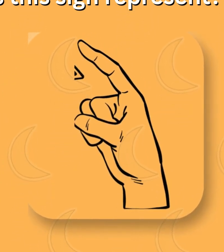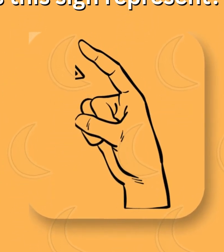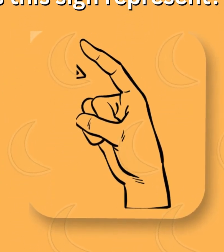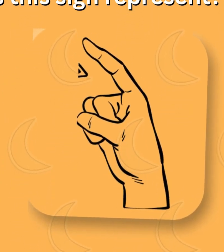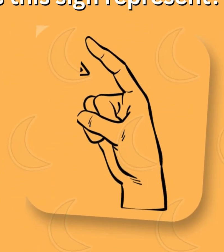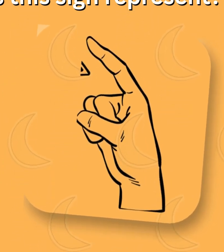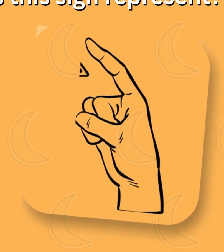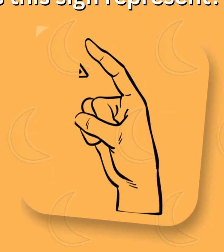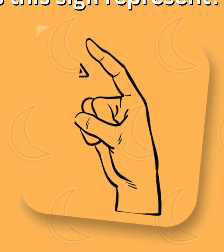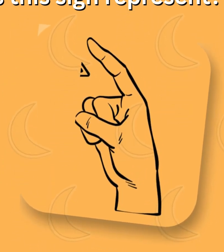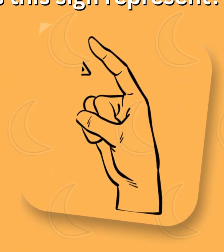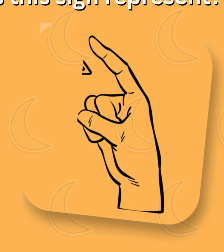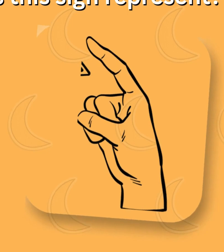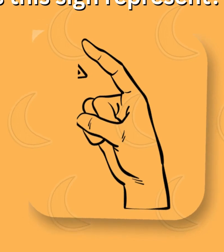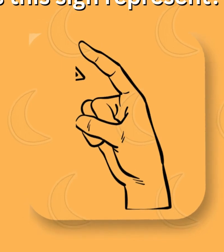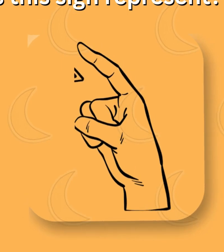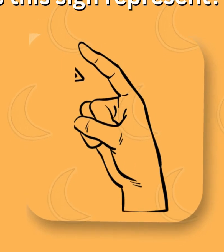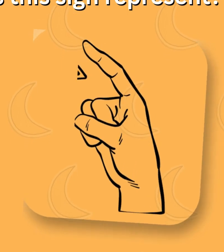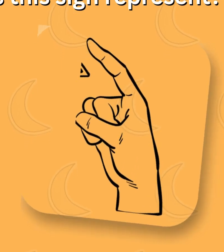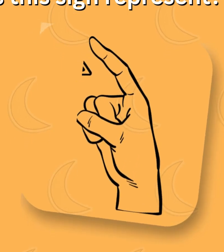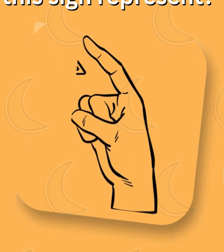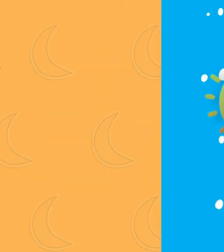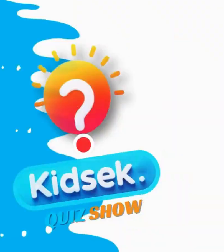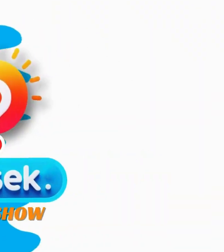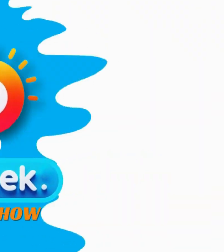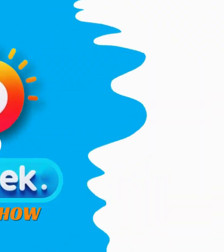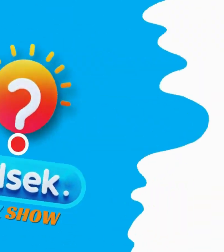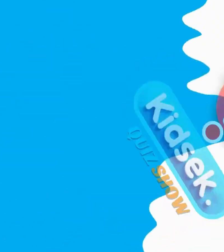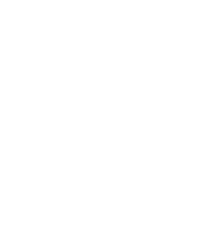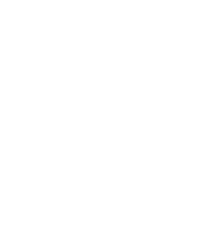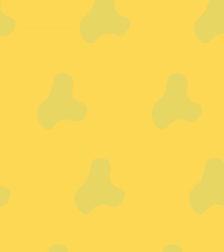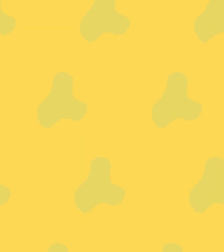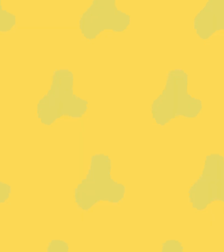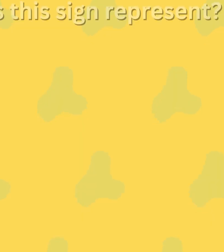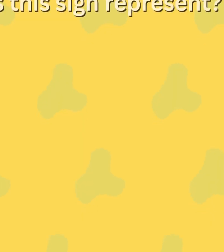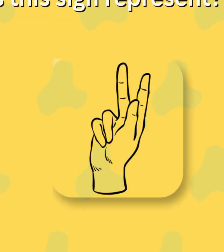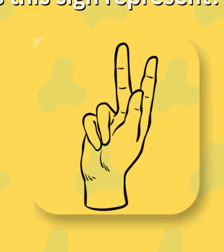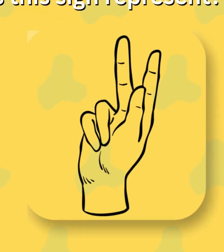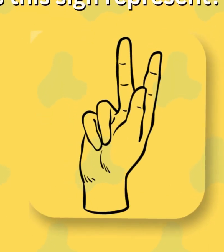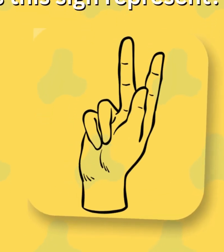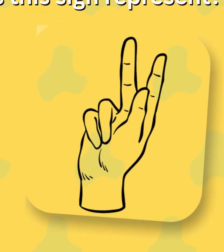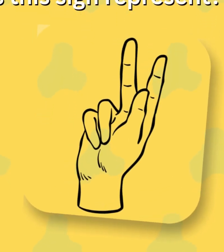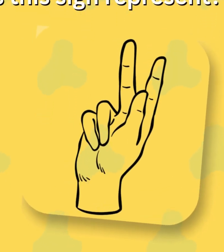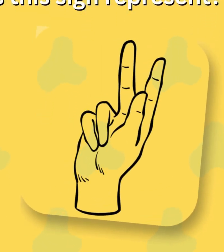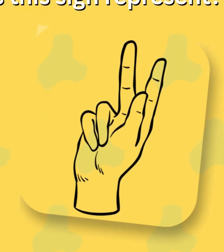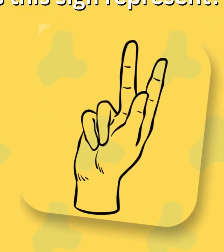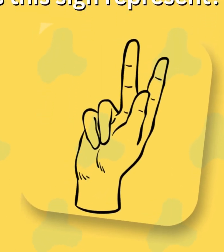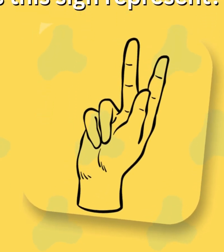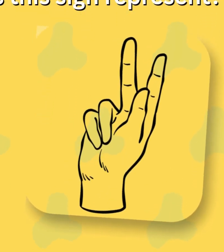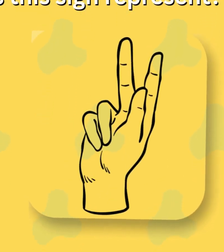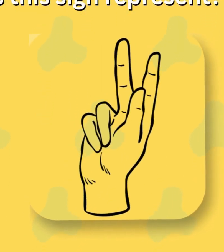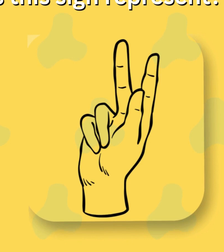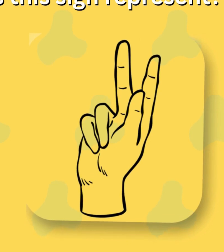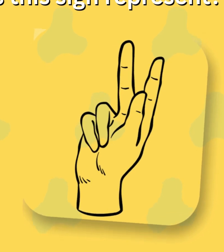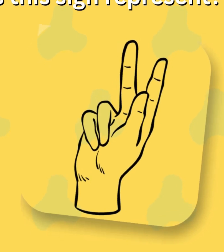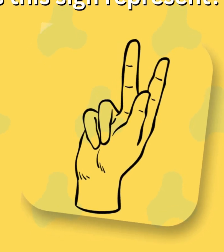Make the shape of Z with your index finger in the air. Options are K, Q or C.